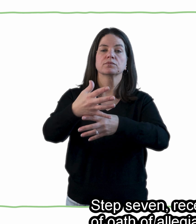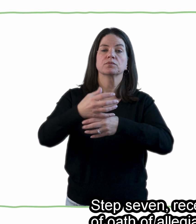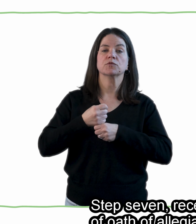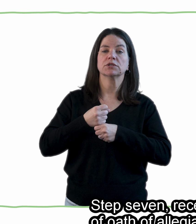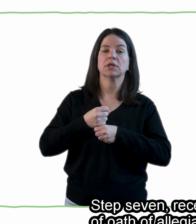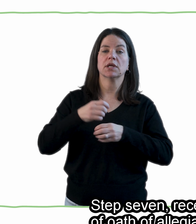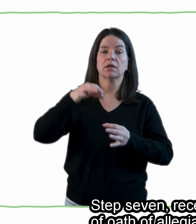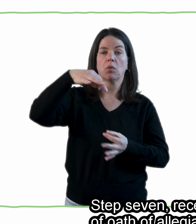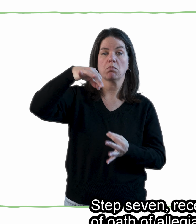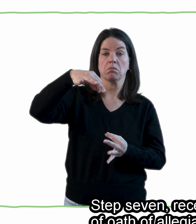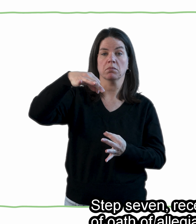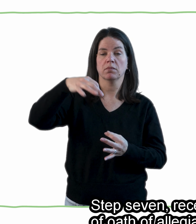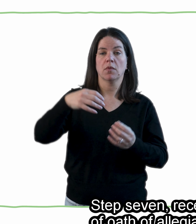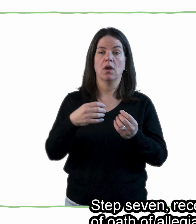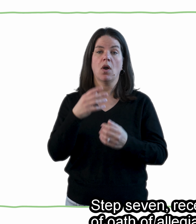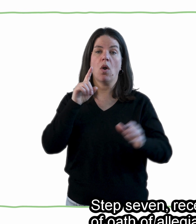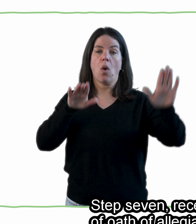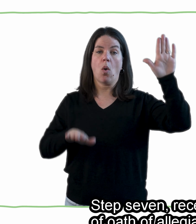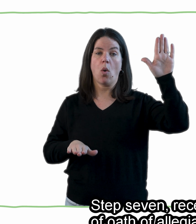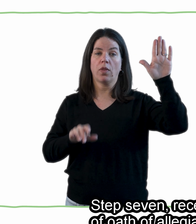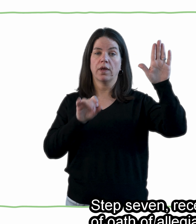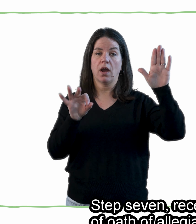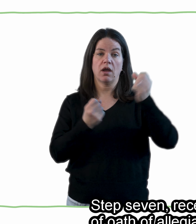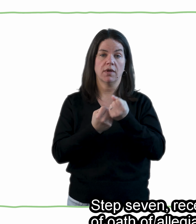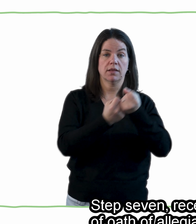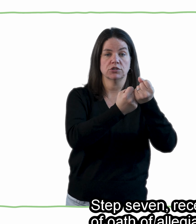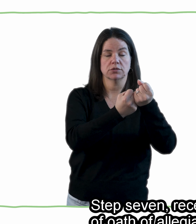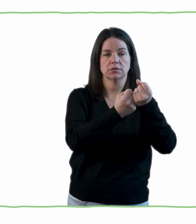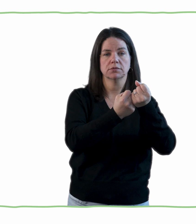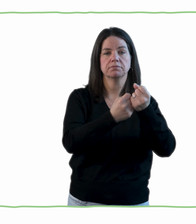Step 7. Receive notice of oath of allegiance.